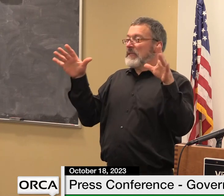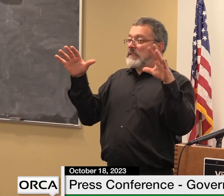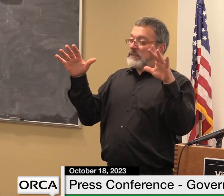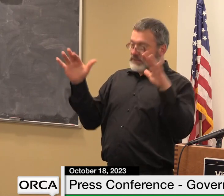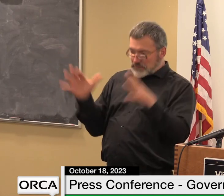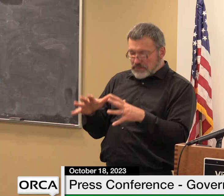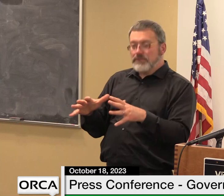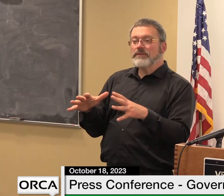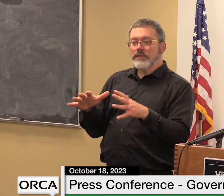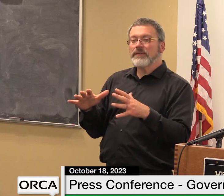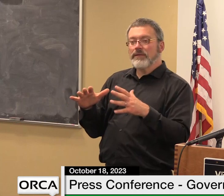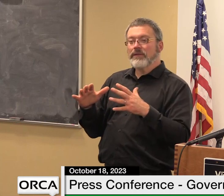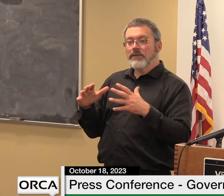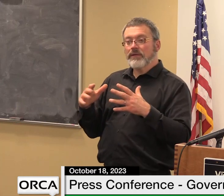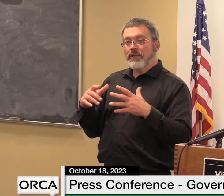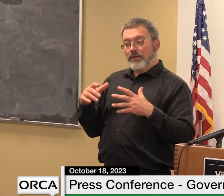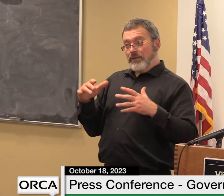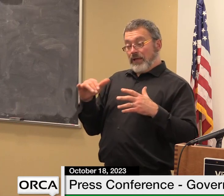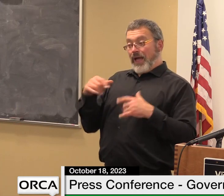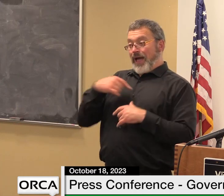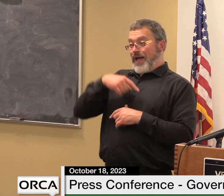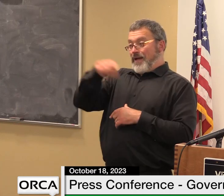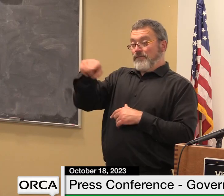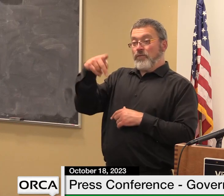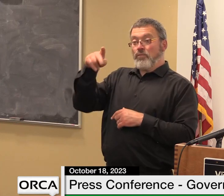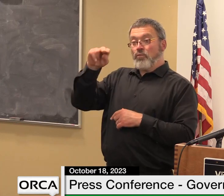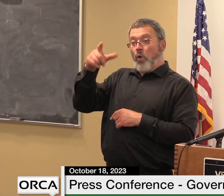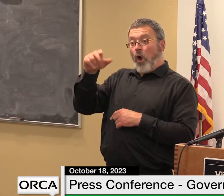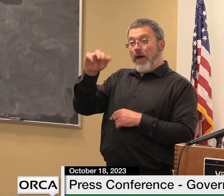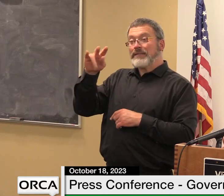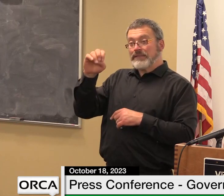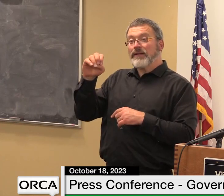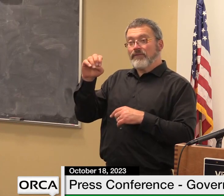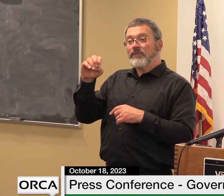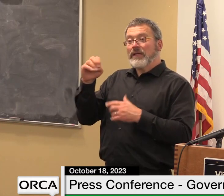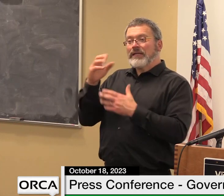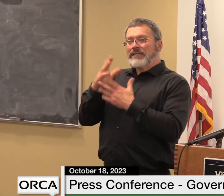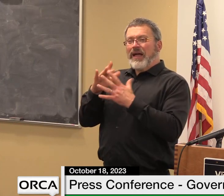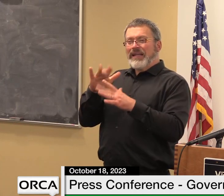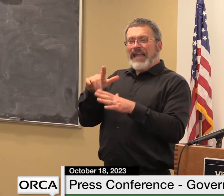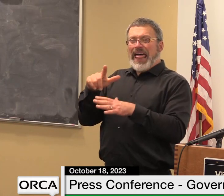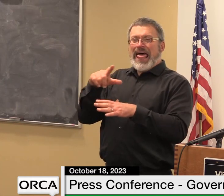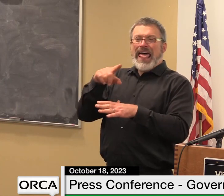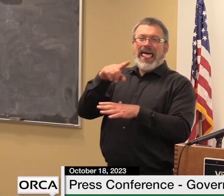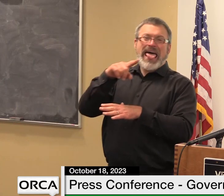forth, and the left, far left versus the far right.